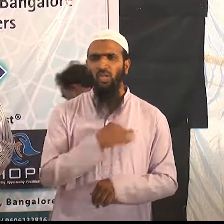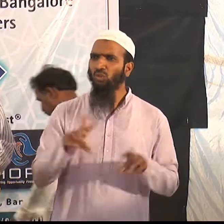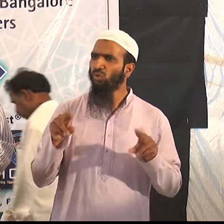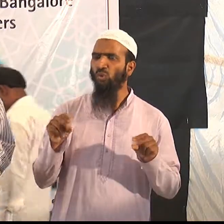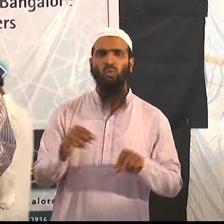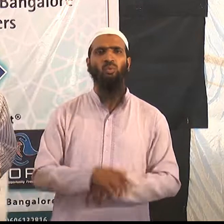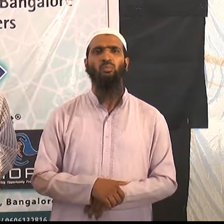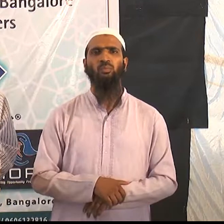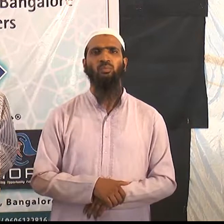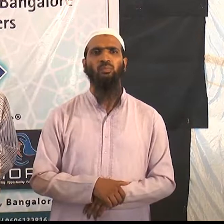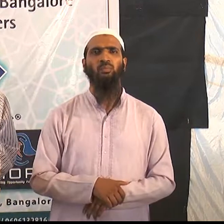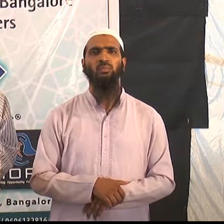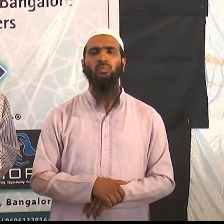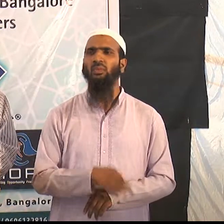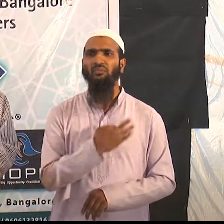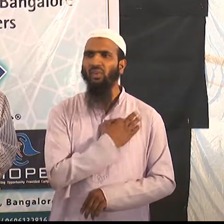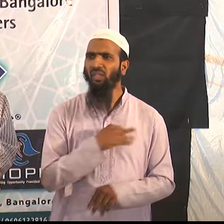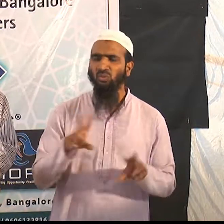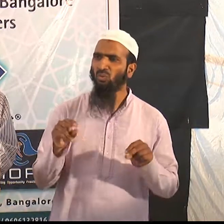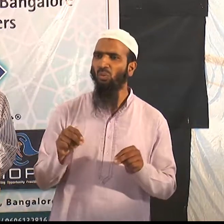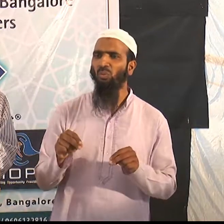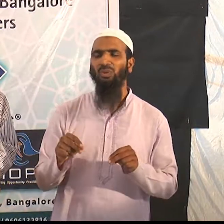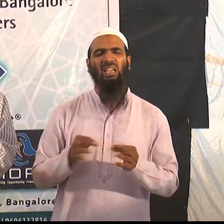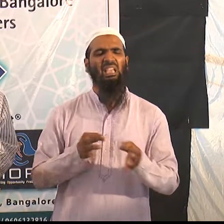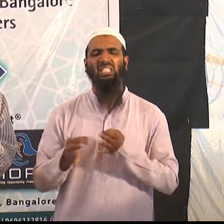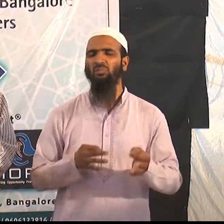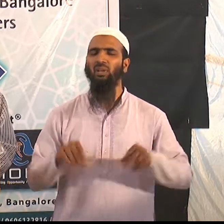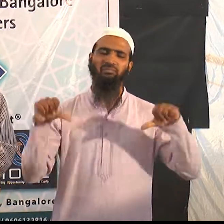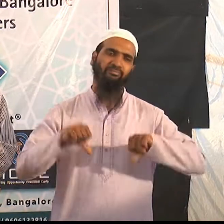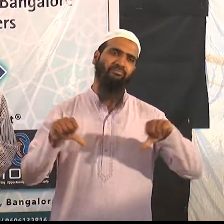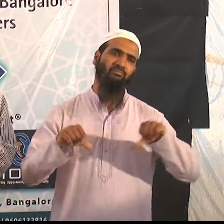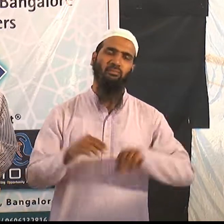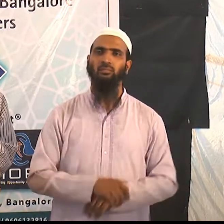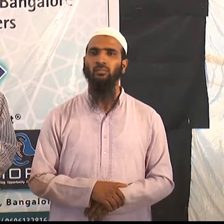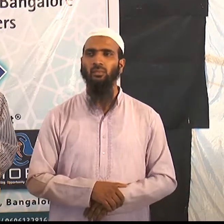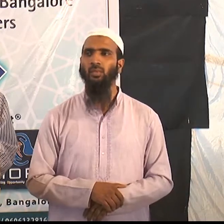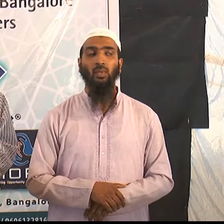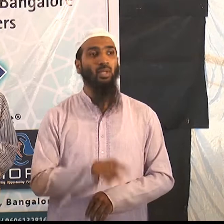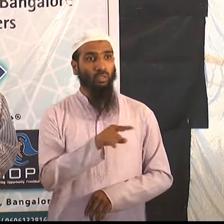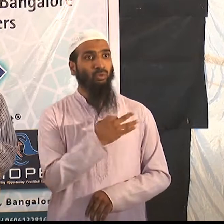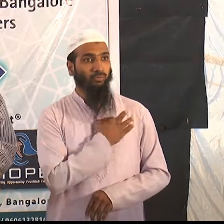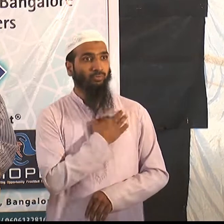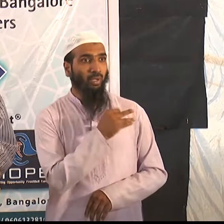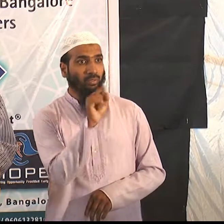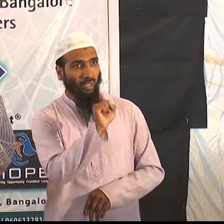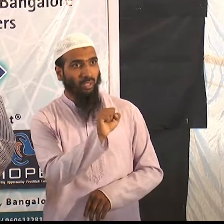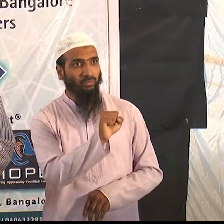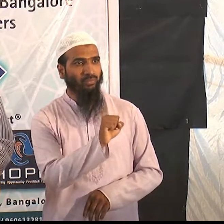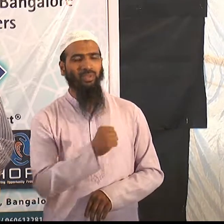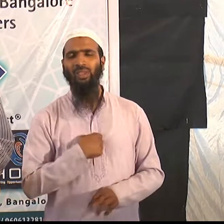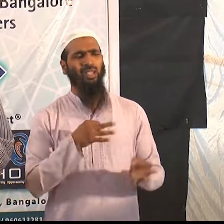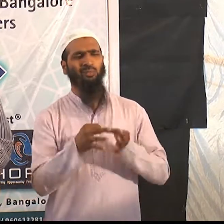no explanation is possible. And he that hath faith, no explanation is necessary.